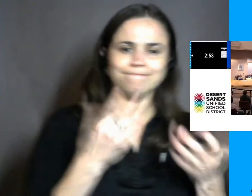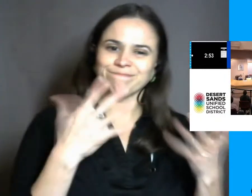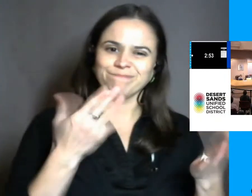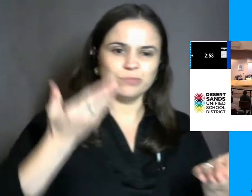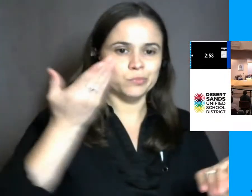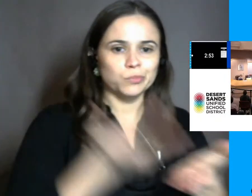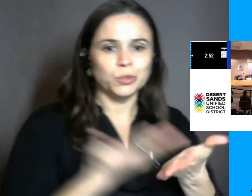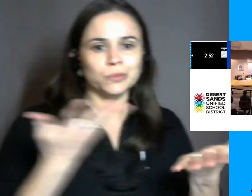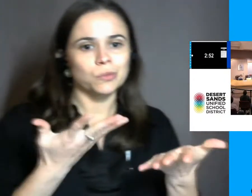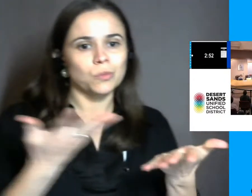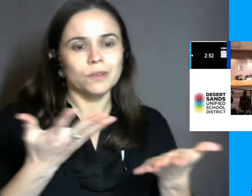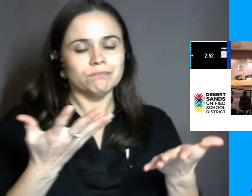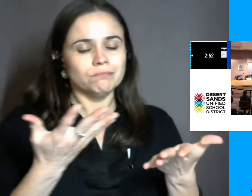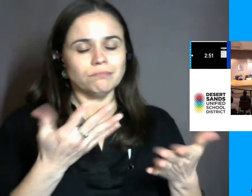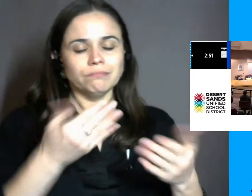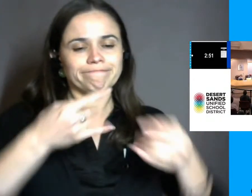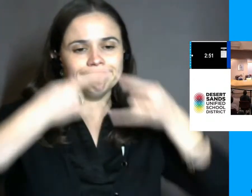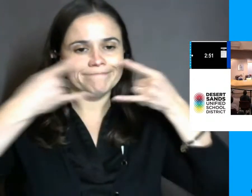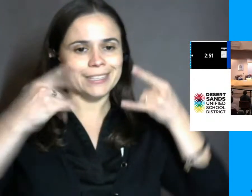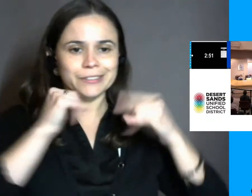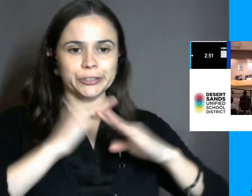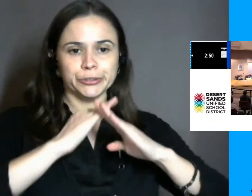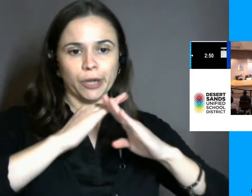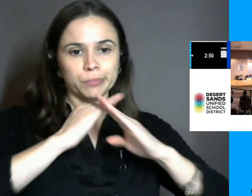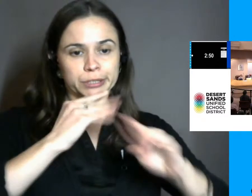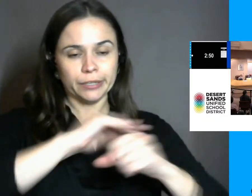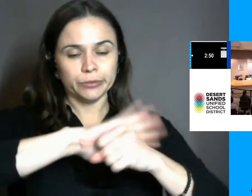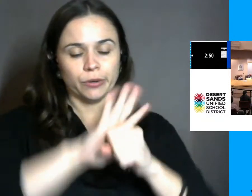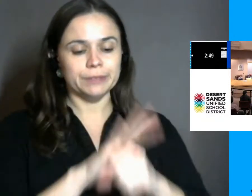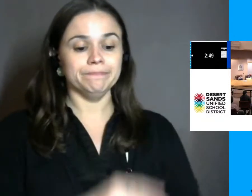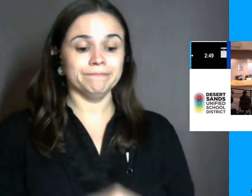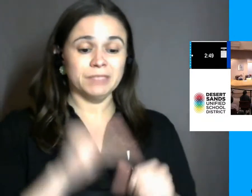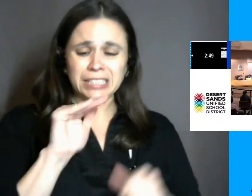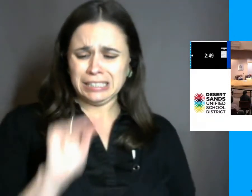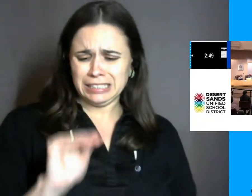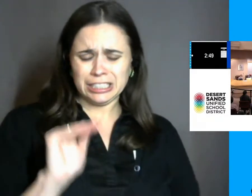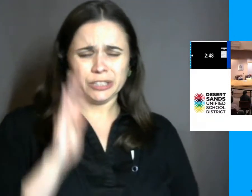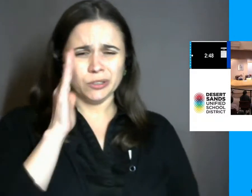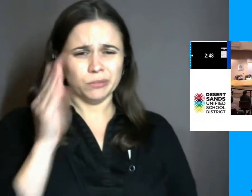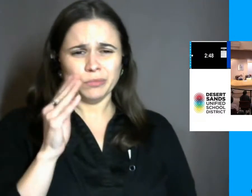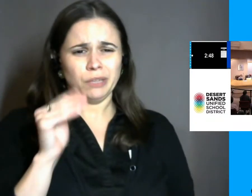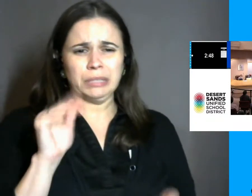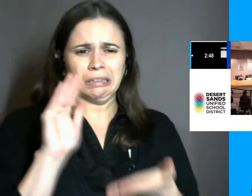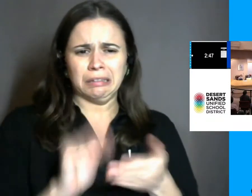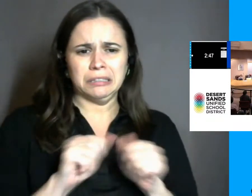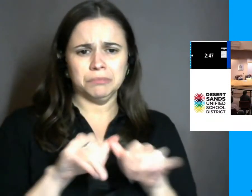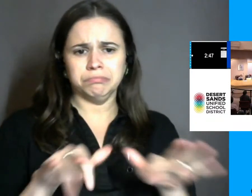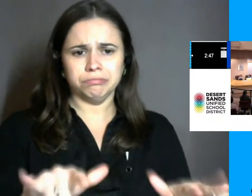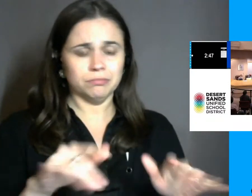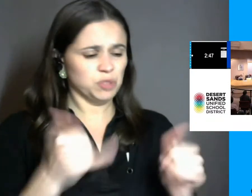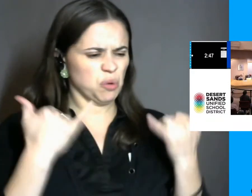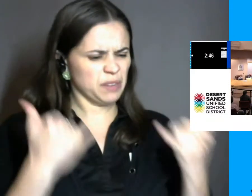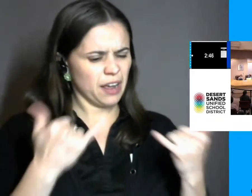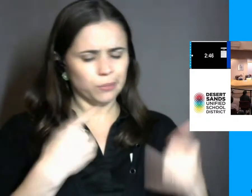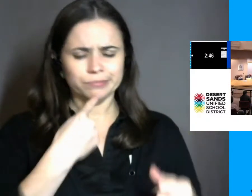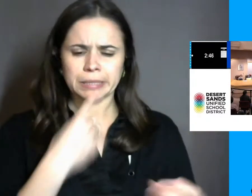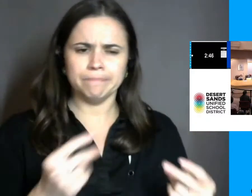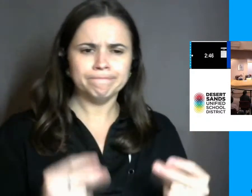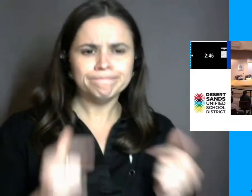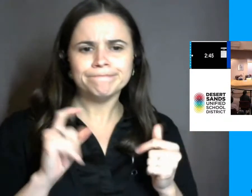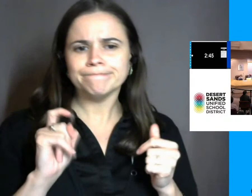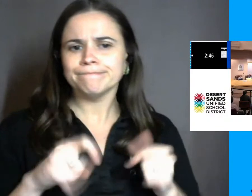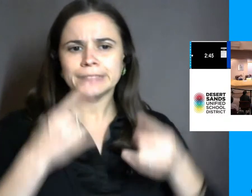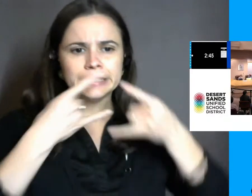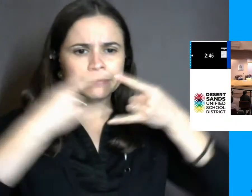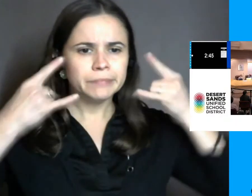are the least at risk of contracting and spreading COVID, I am calling for the immediate removal of all mask requirements on students. The